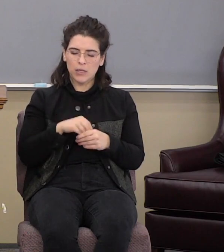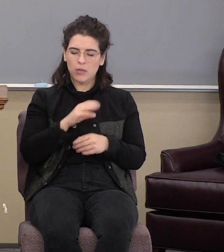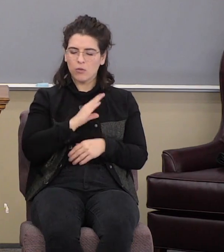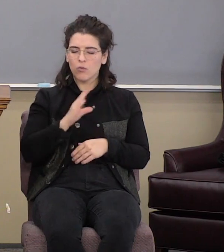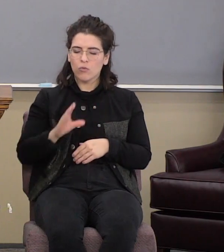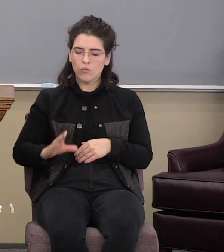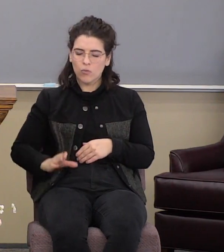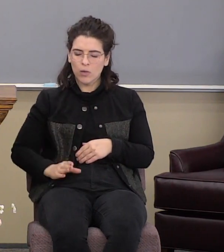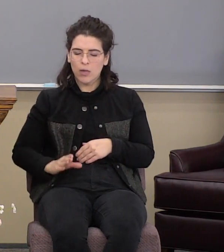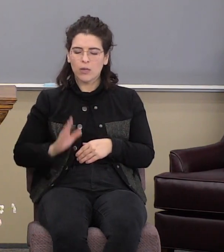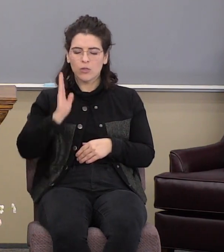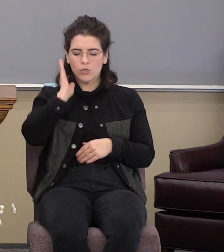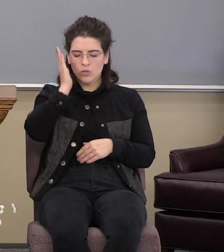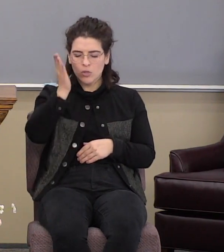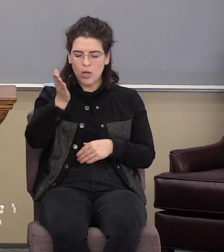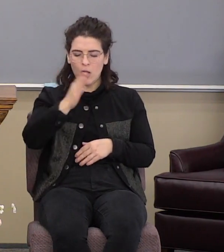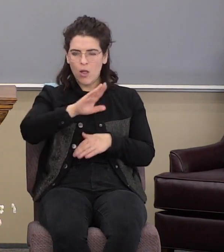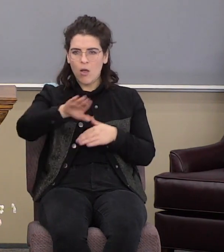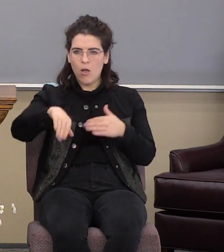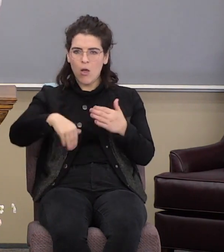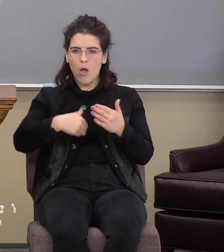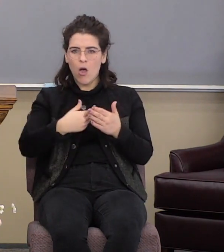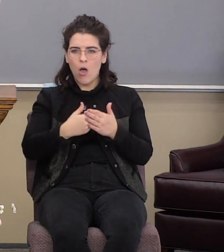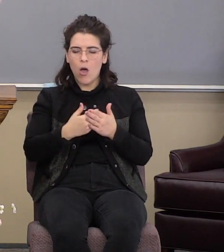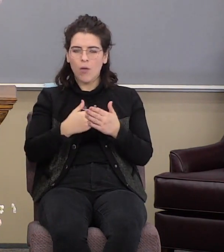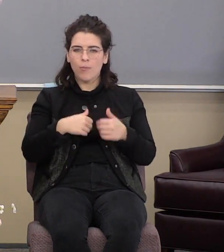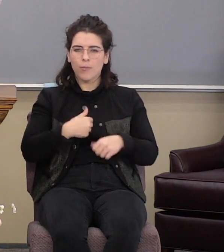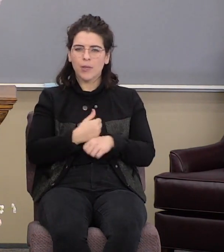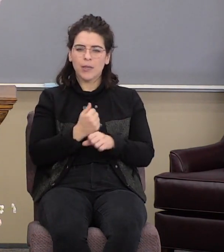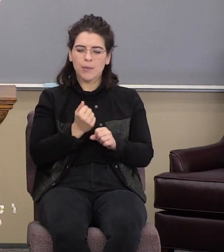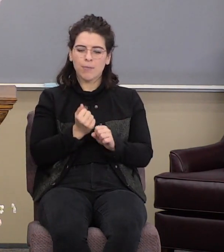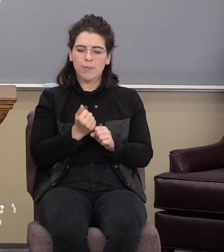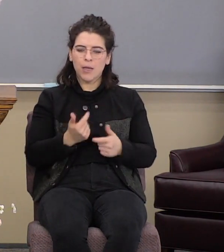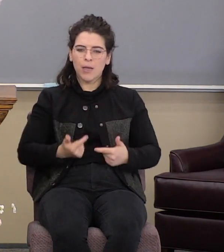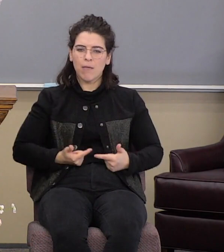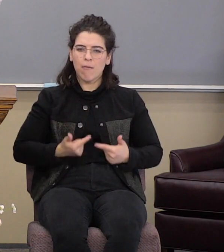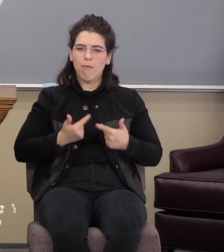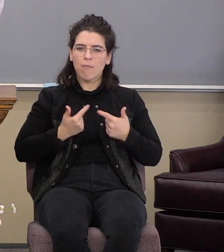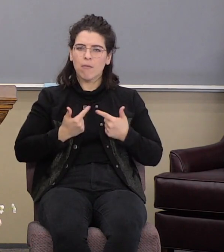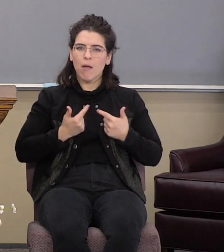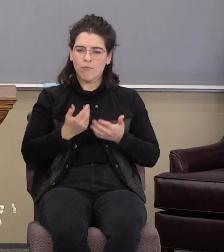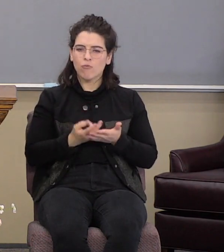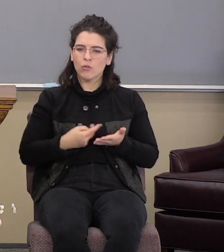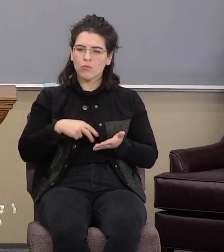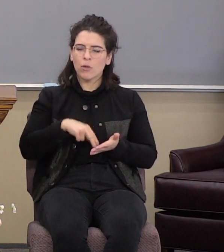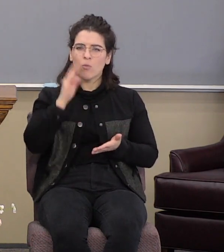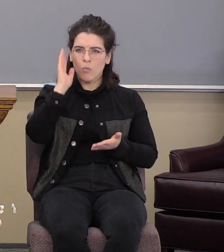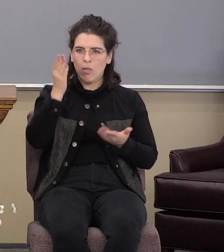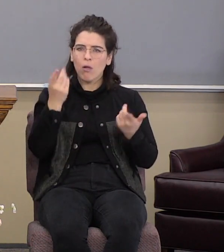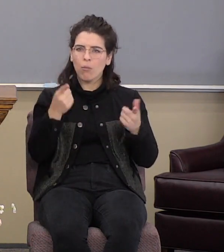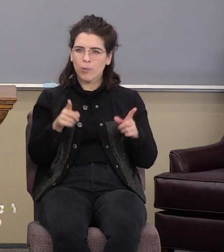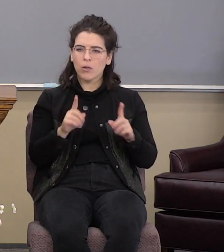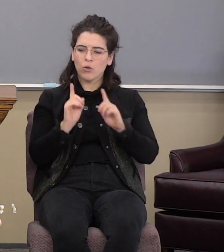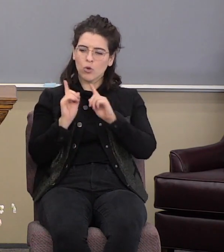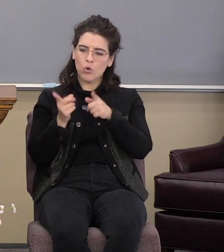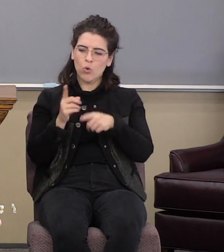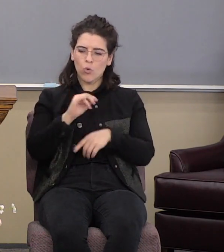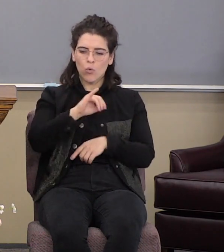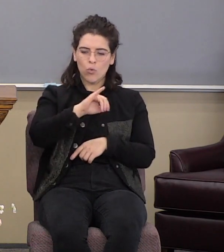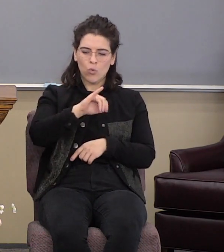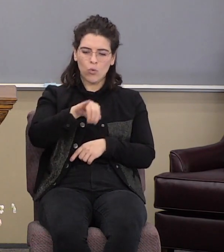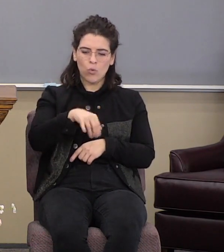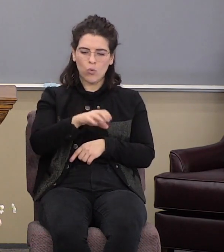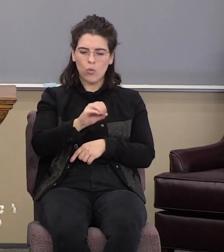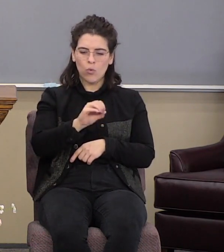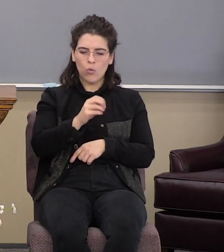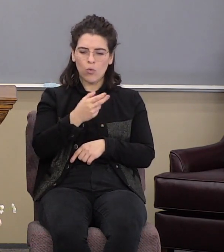Christ shall all be what? Made alive. They're going to be resurrected, okay? Go to John chapter 5. Go to John